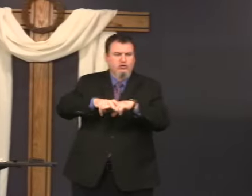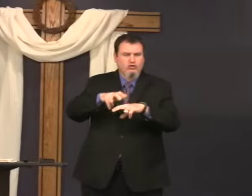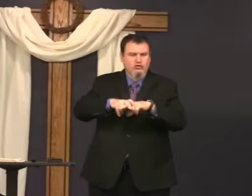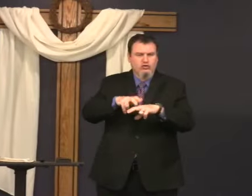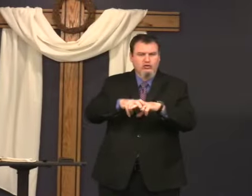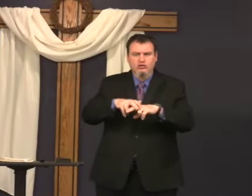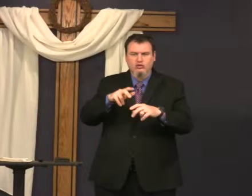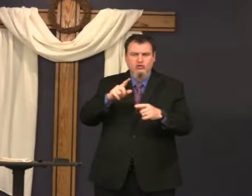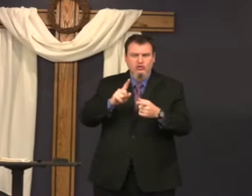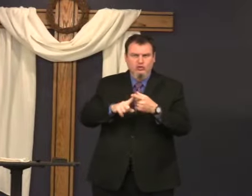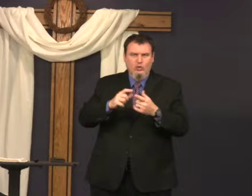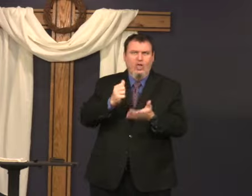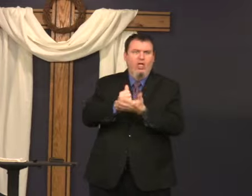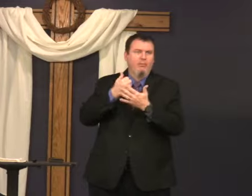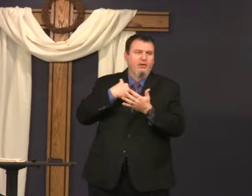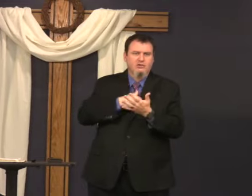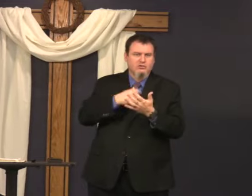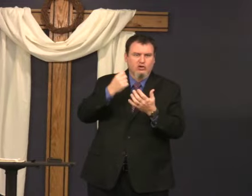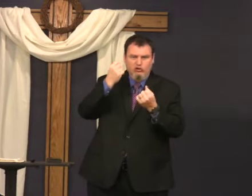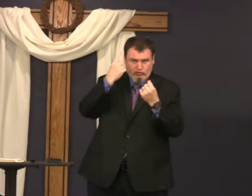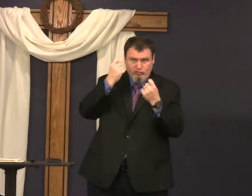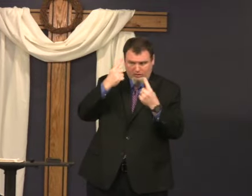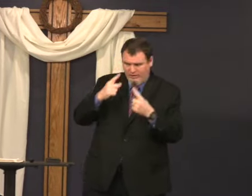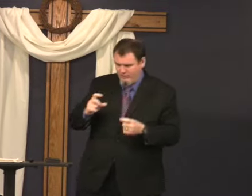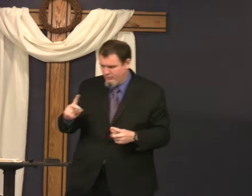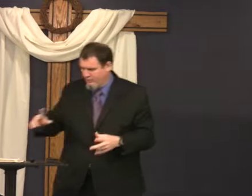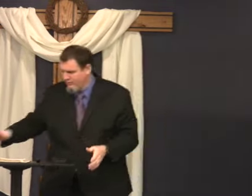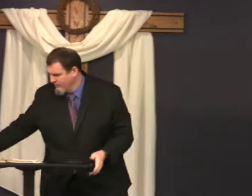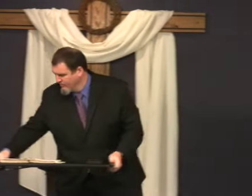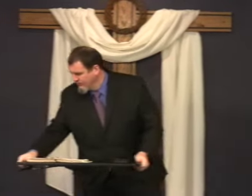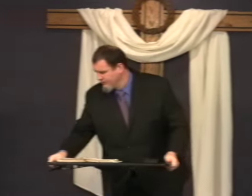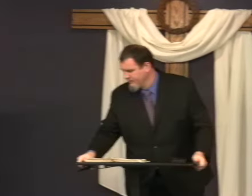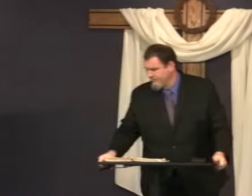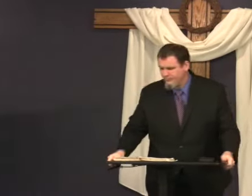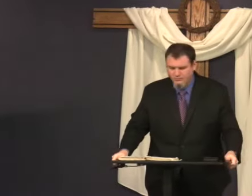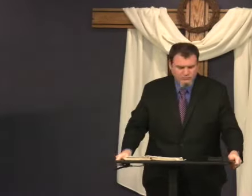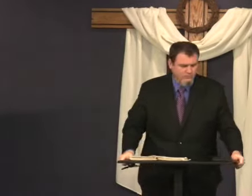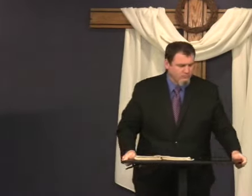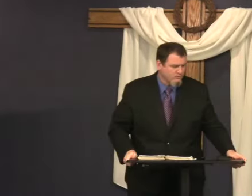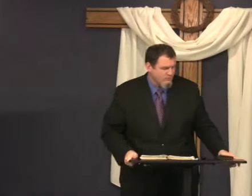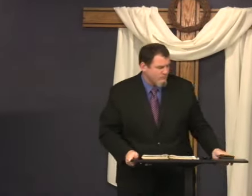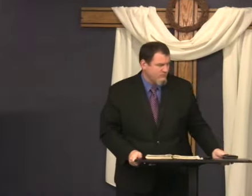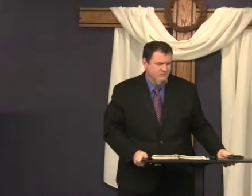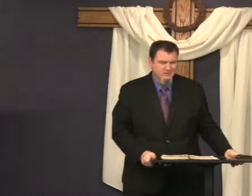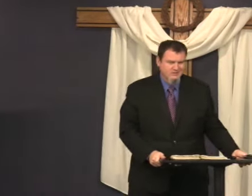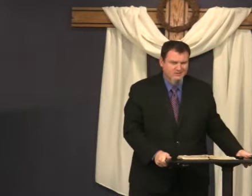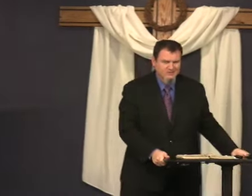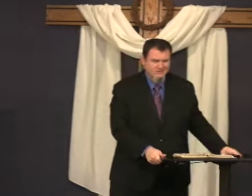a chair to help me help you understand.